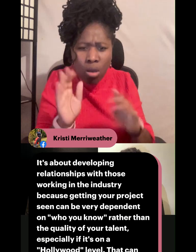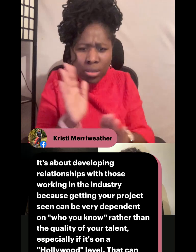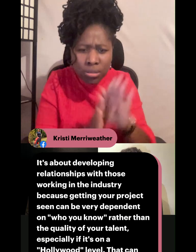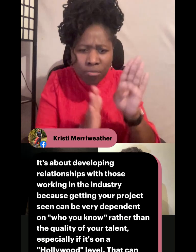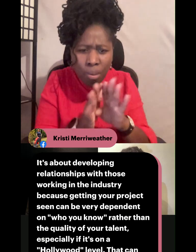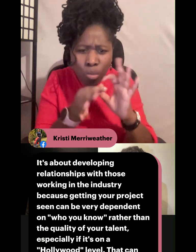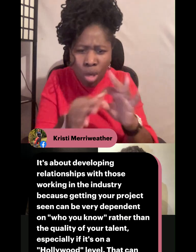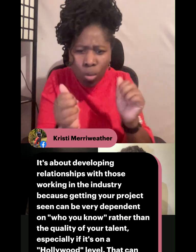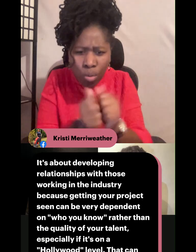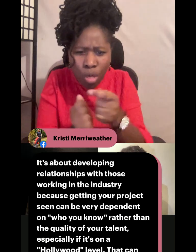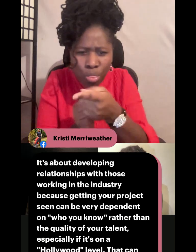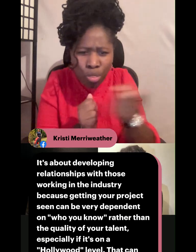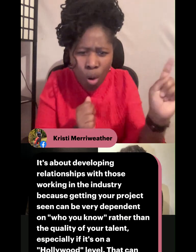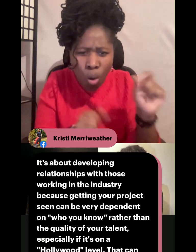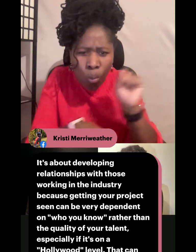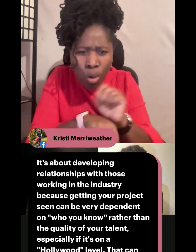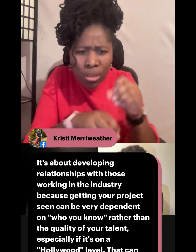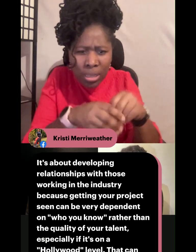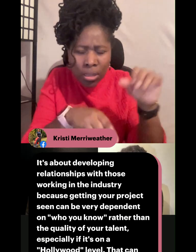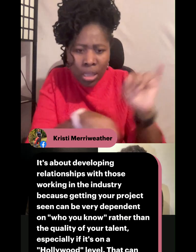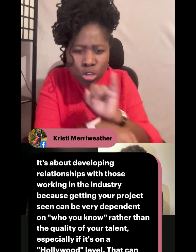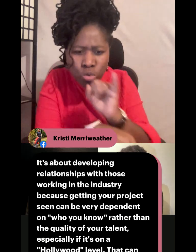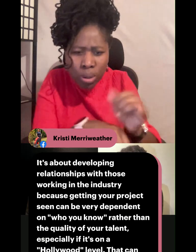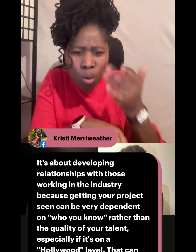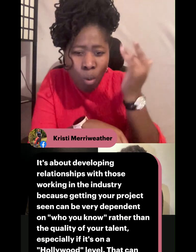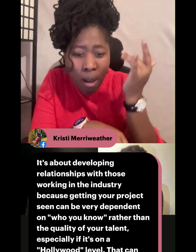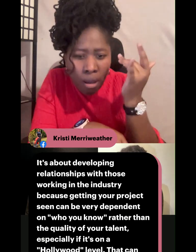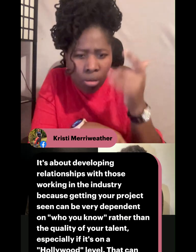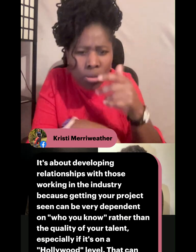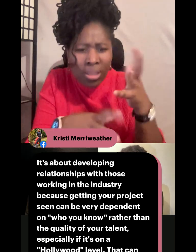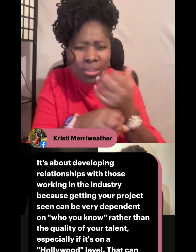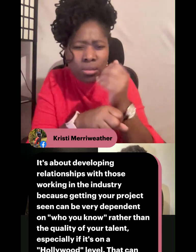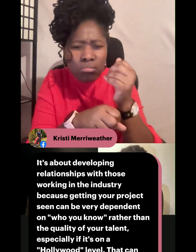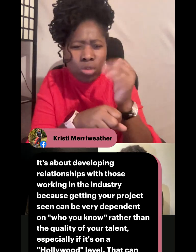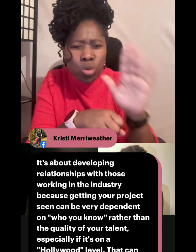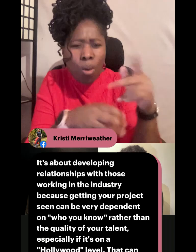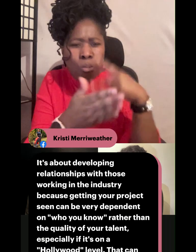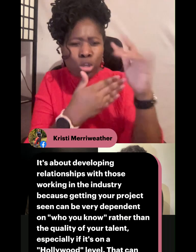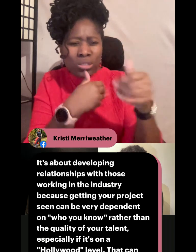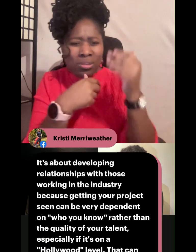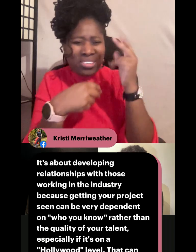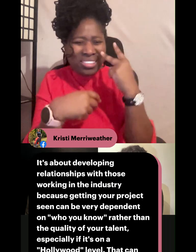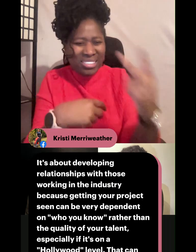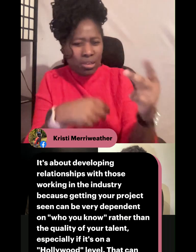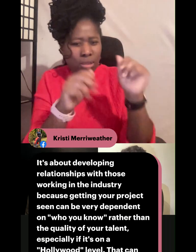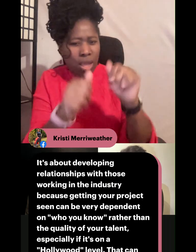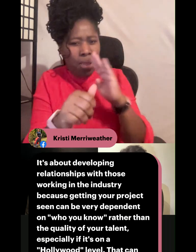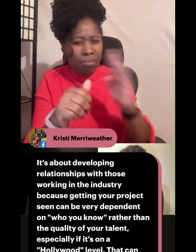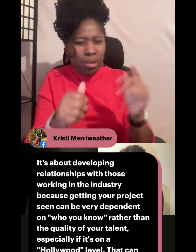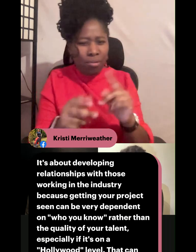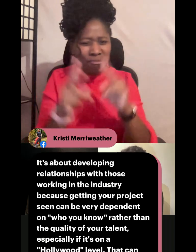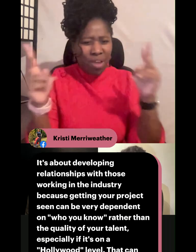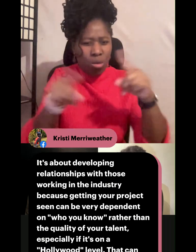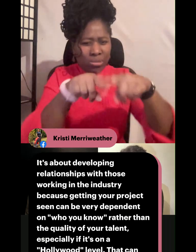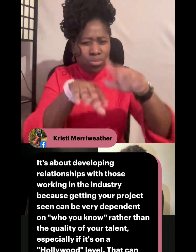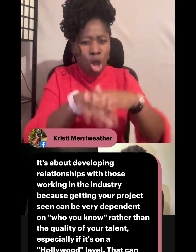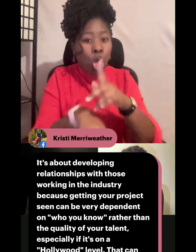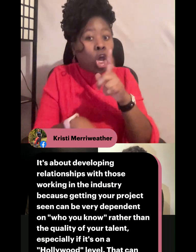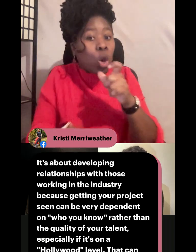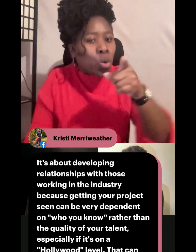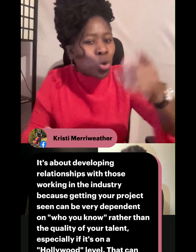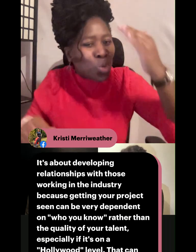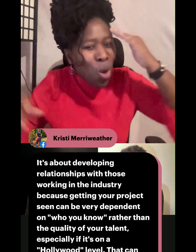And this is from Christy again. It's not about developing relationships with those working in the industry, because getting your